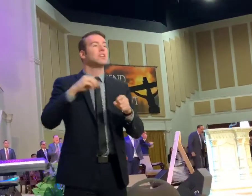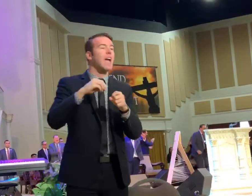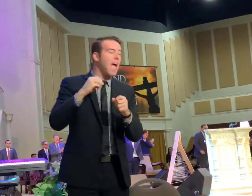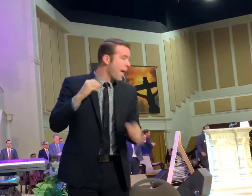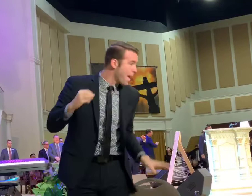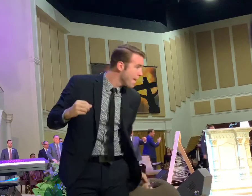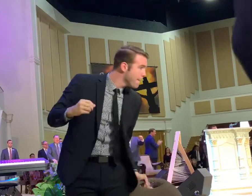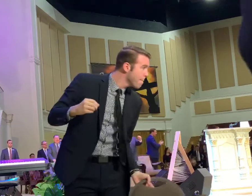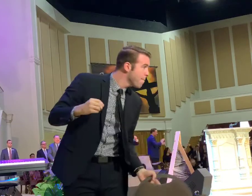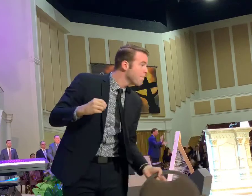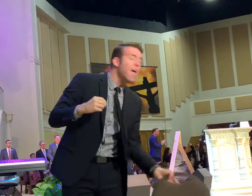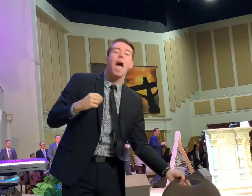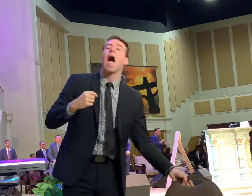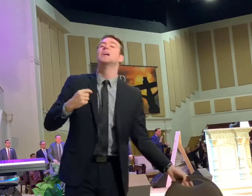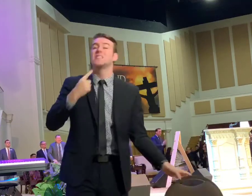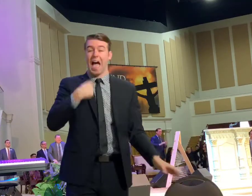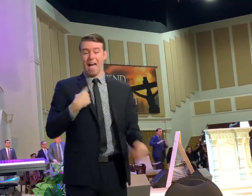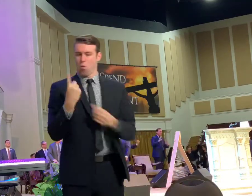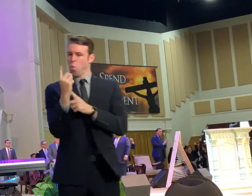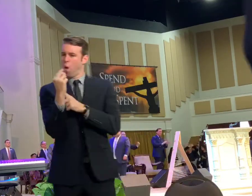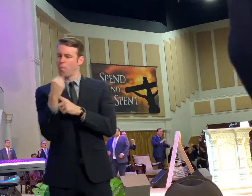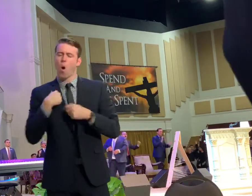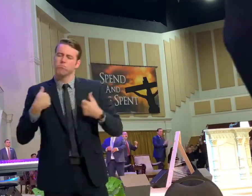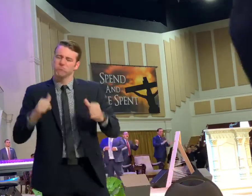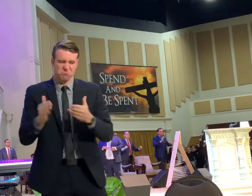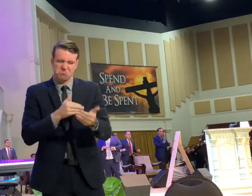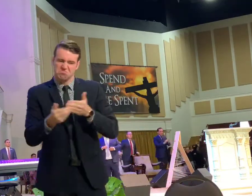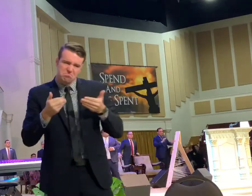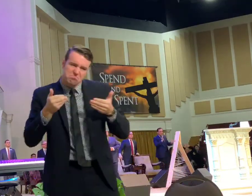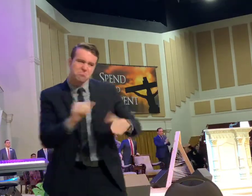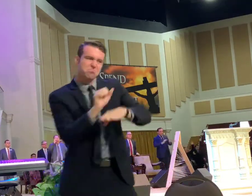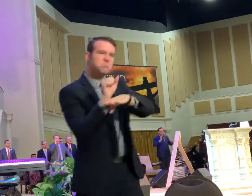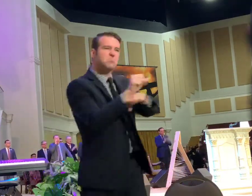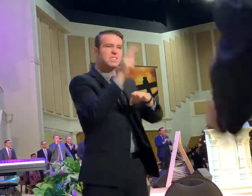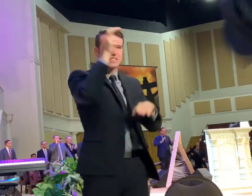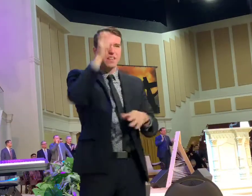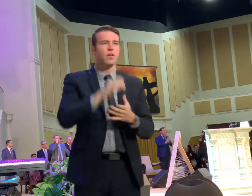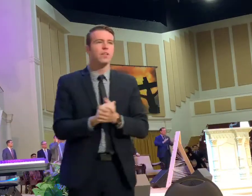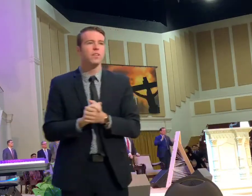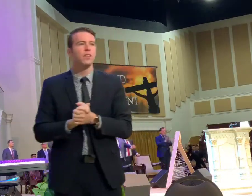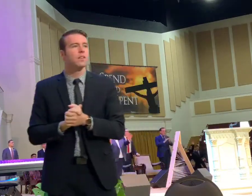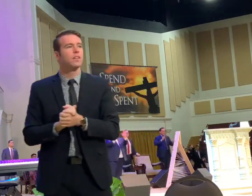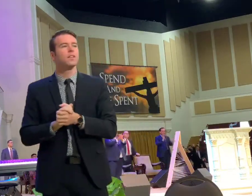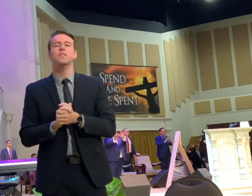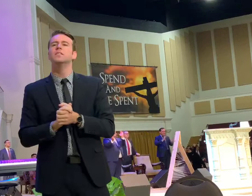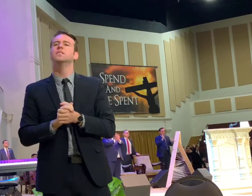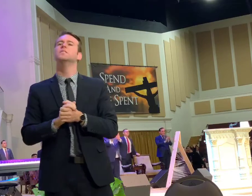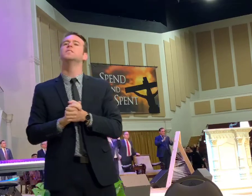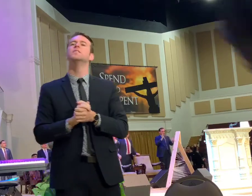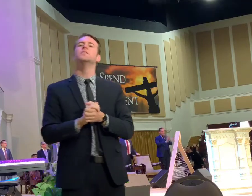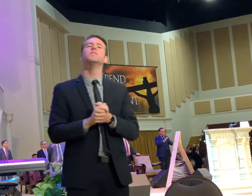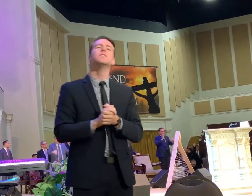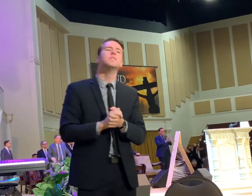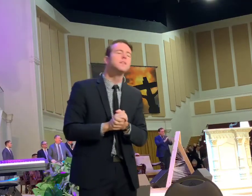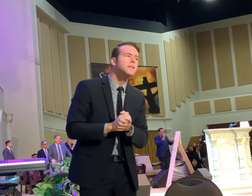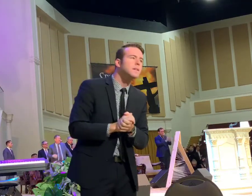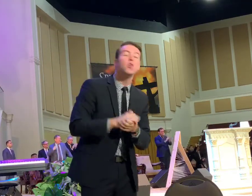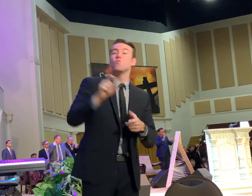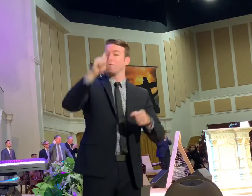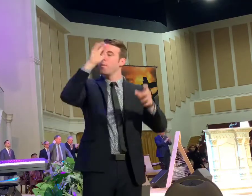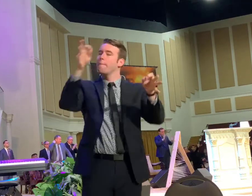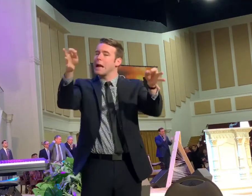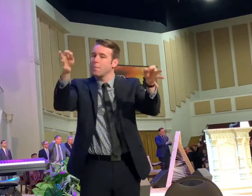of me, and I'm going to set it on fire. Somebody needs to do that right now. Make it up in your